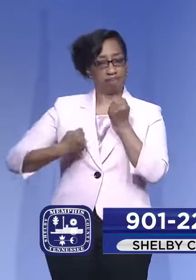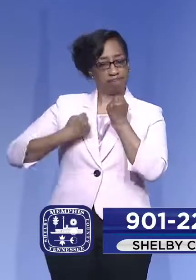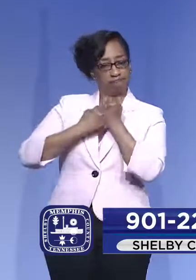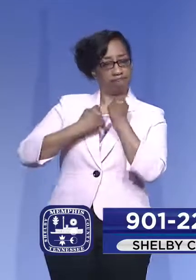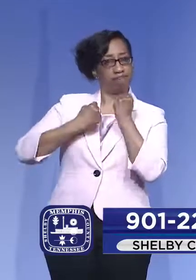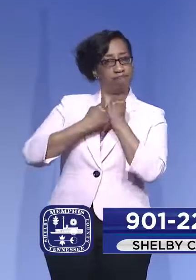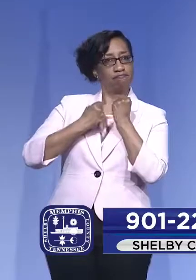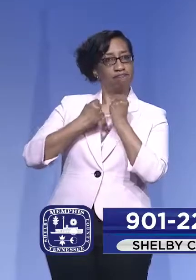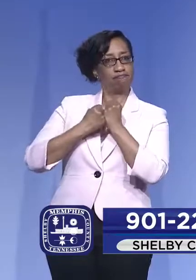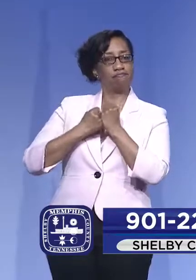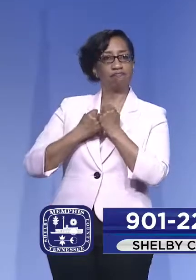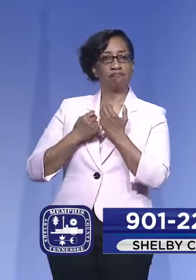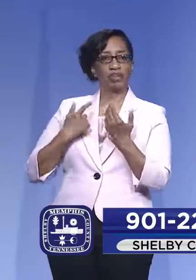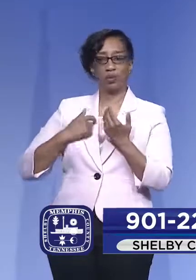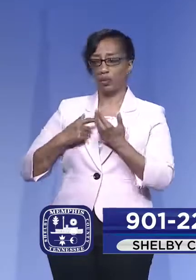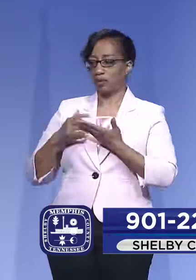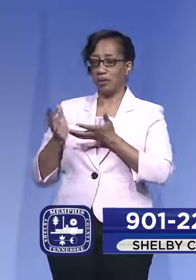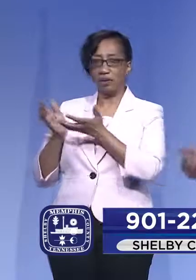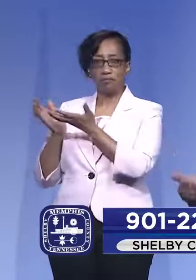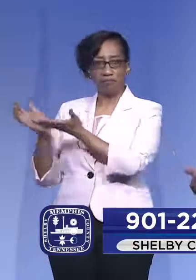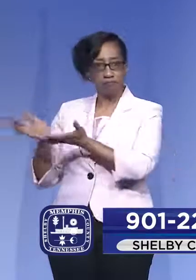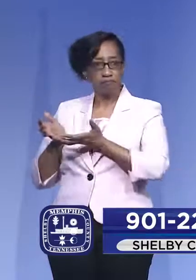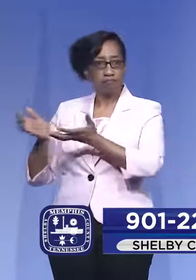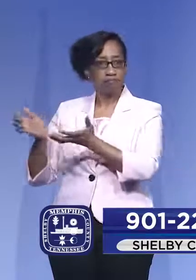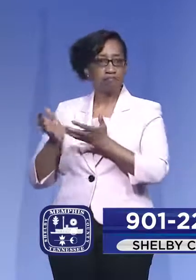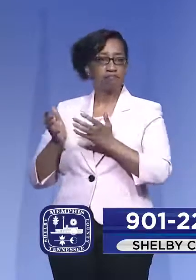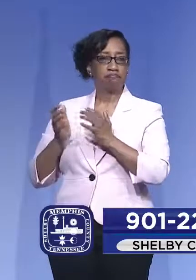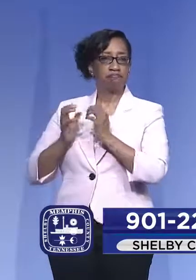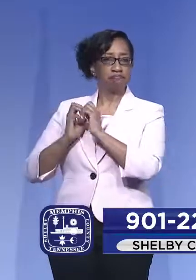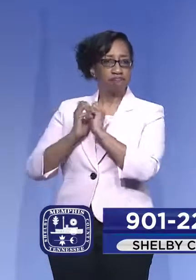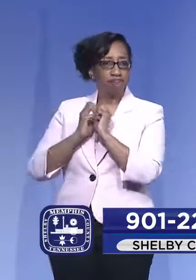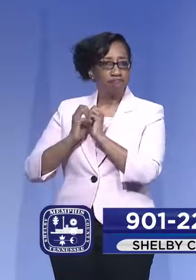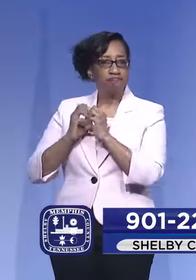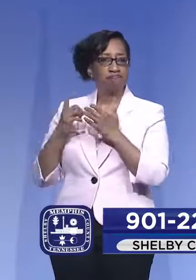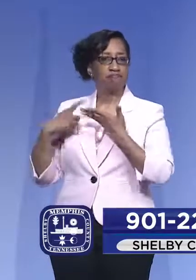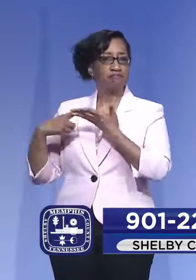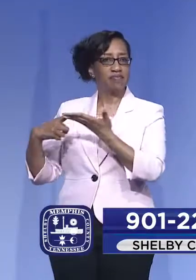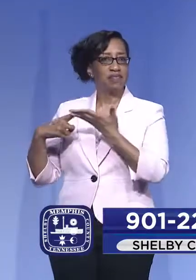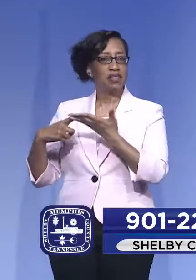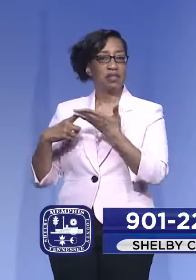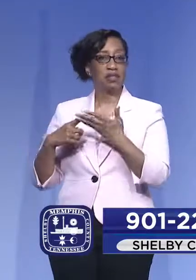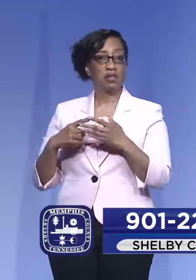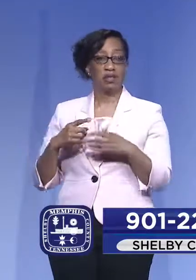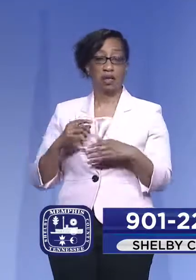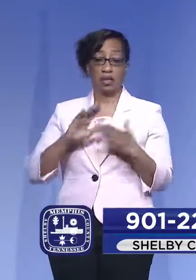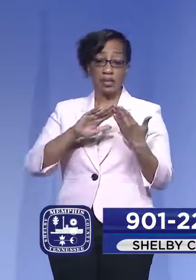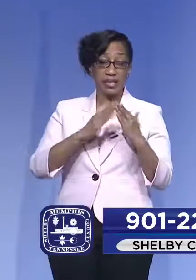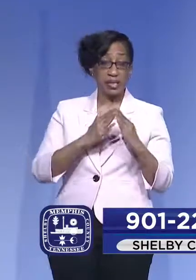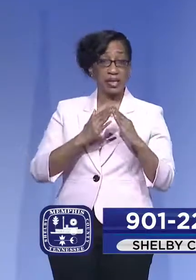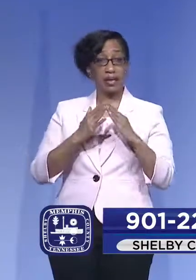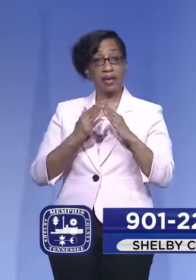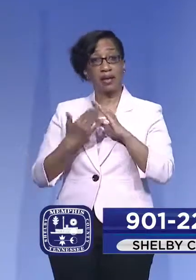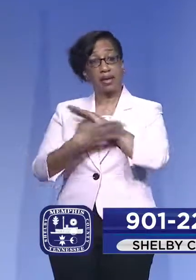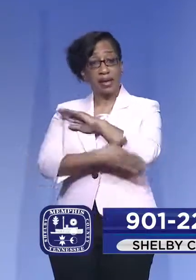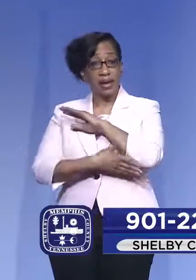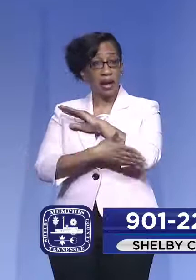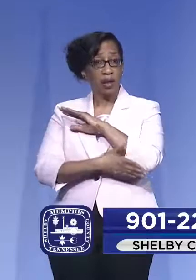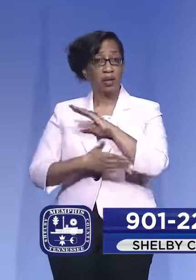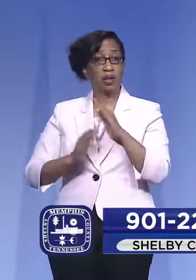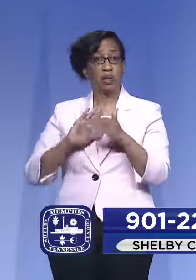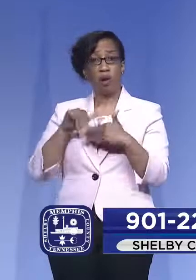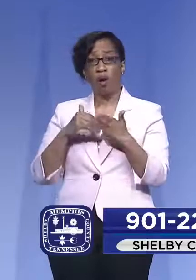do. We have a lot of conversations with them, both from the city and from the county, to try to coordinate our efforts. And we are actually